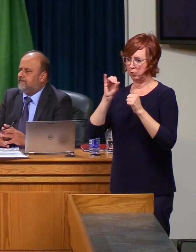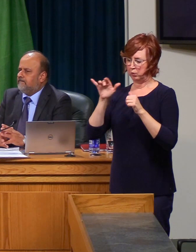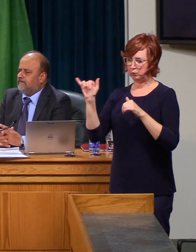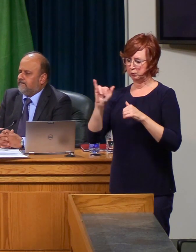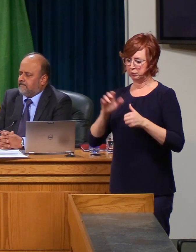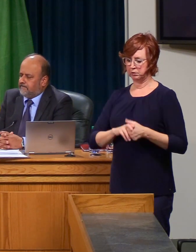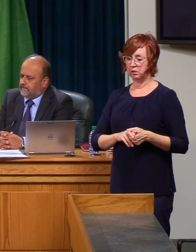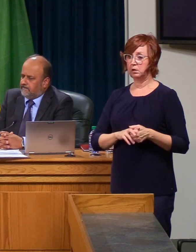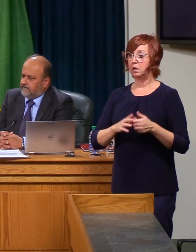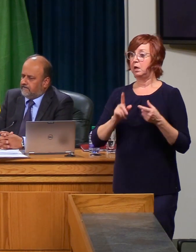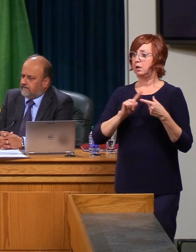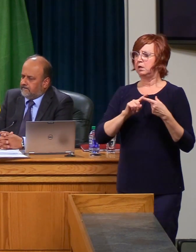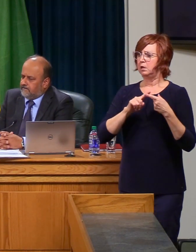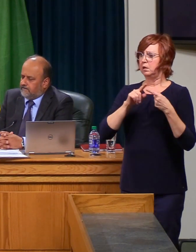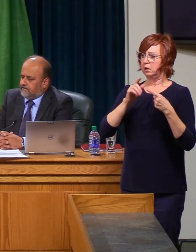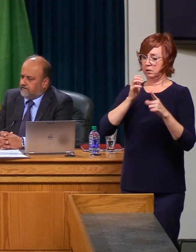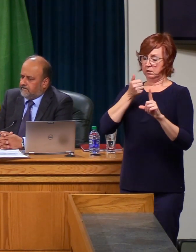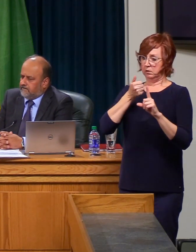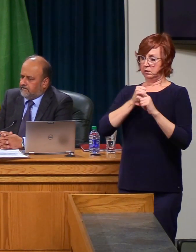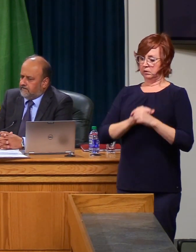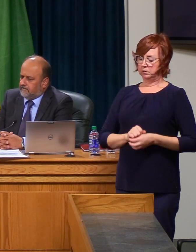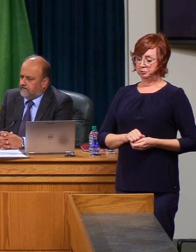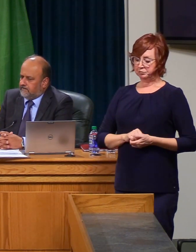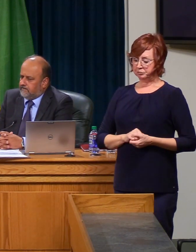people that have